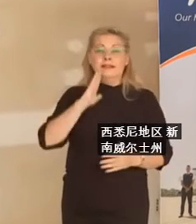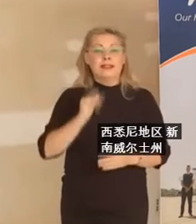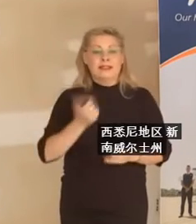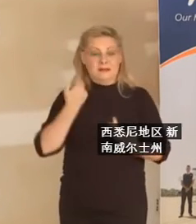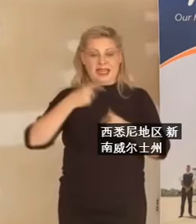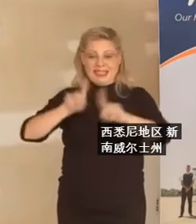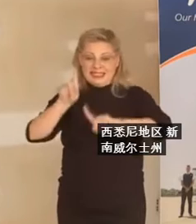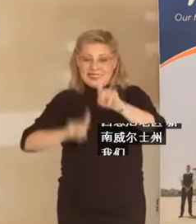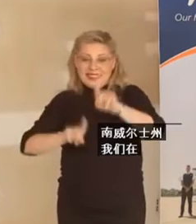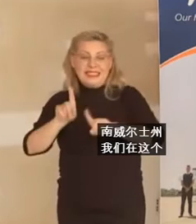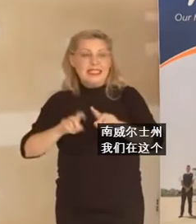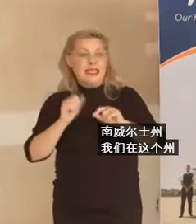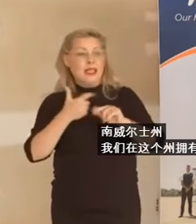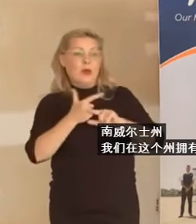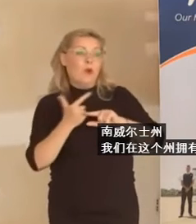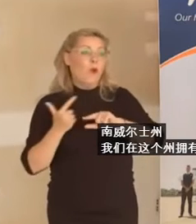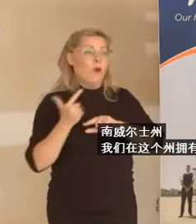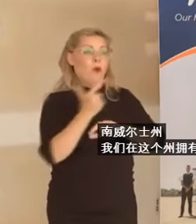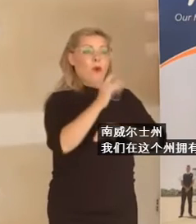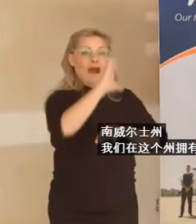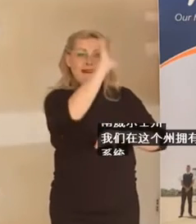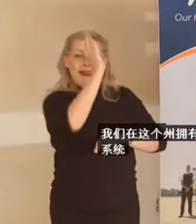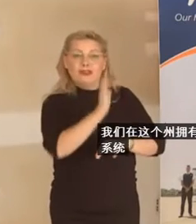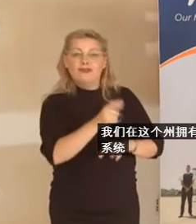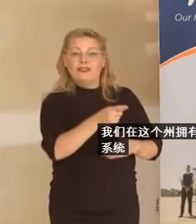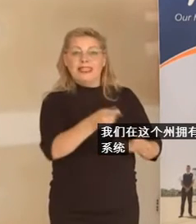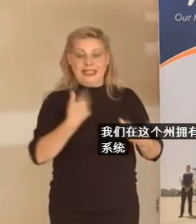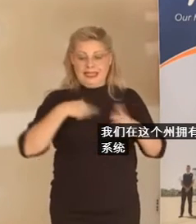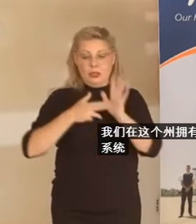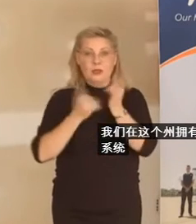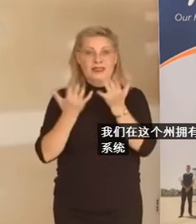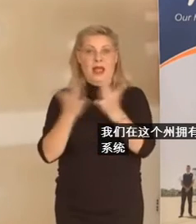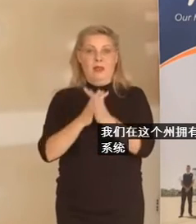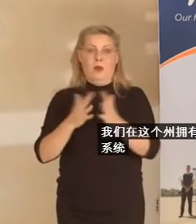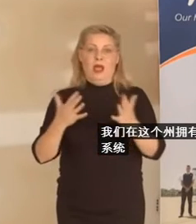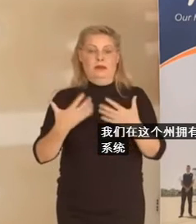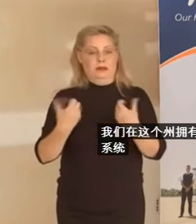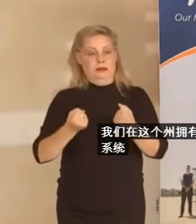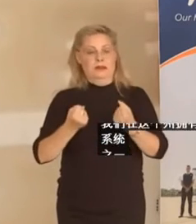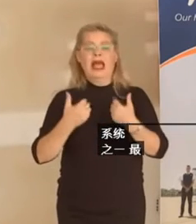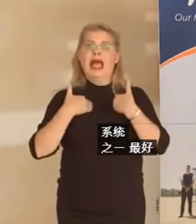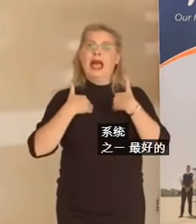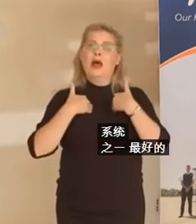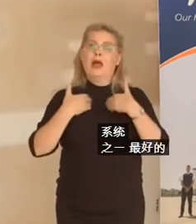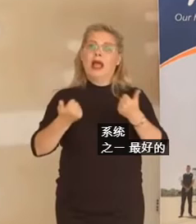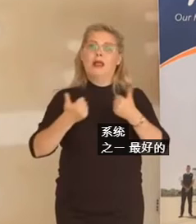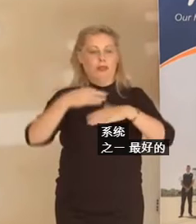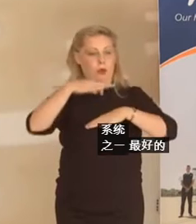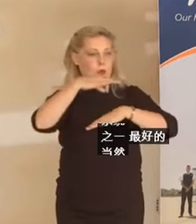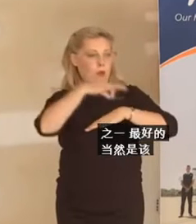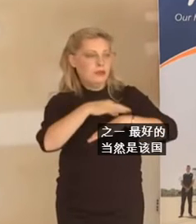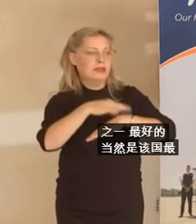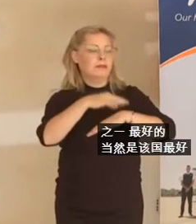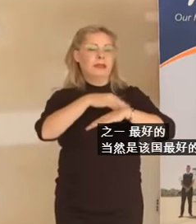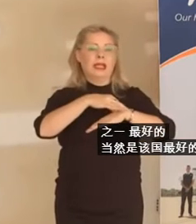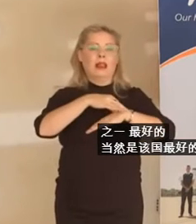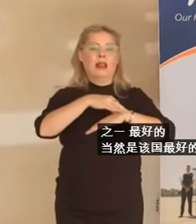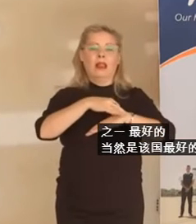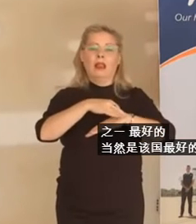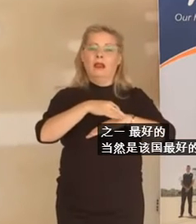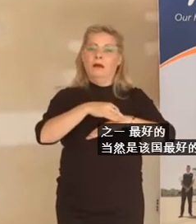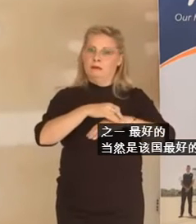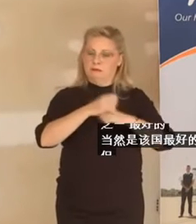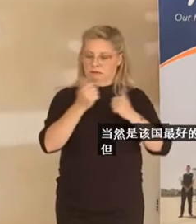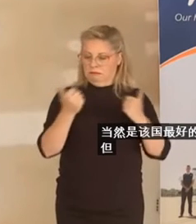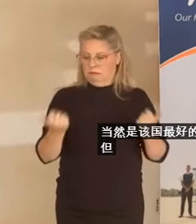South Wales, we have an incredibly strong health system in this state. One of the best, certainly the best in the